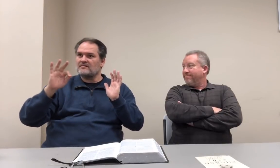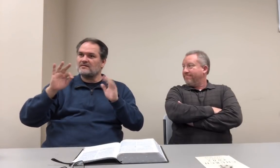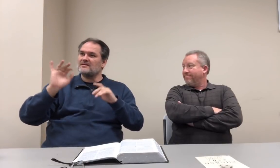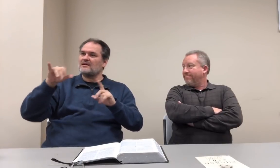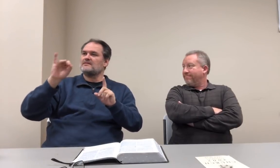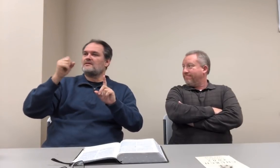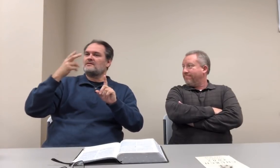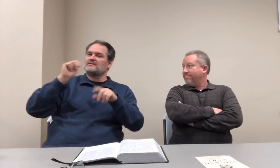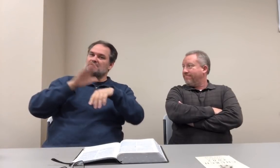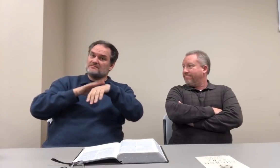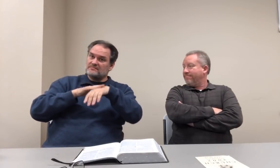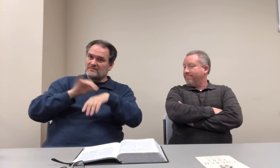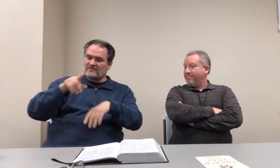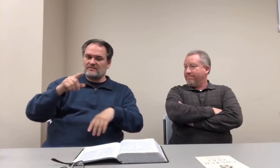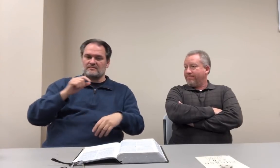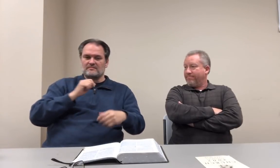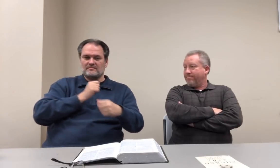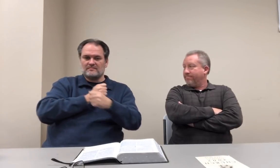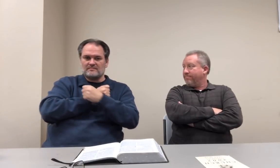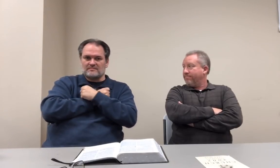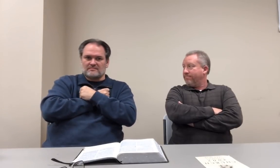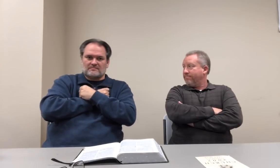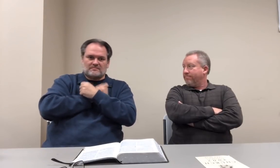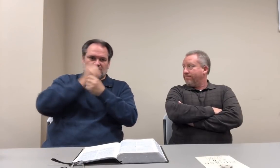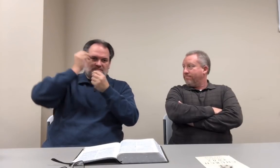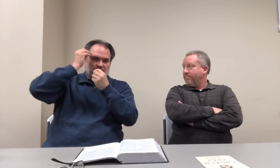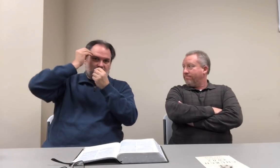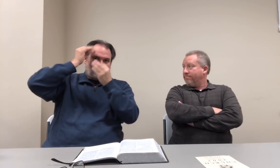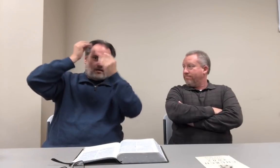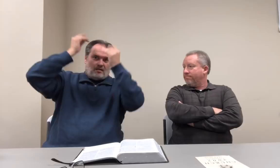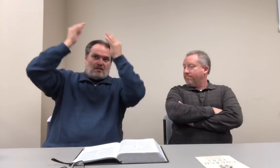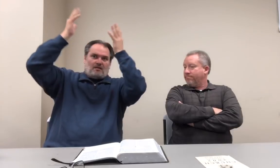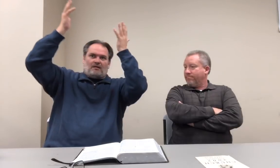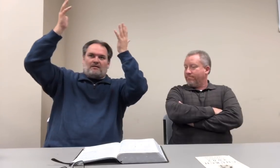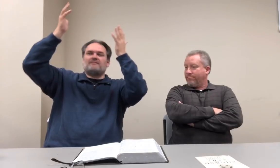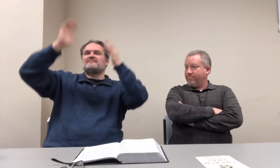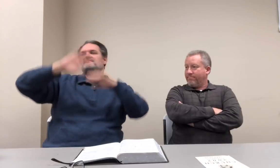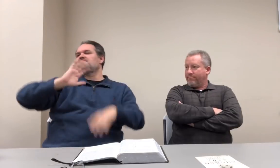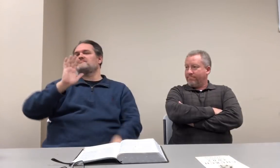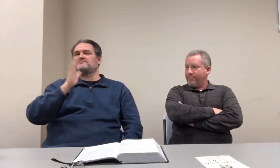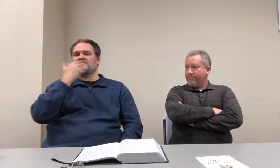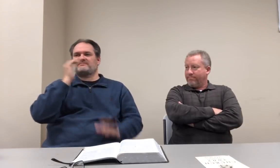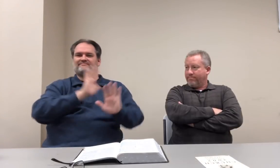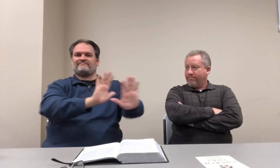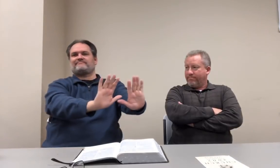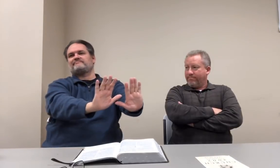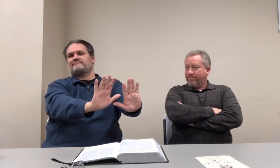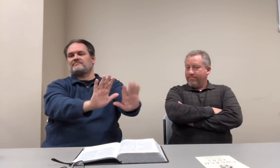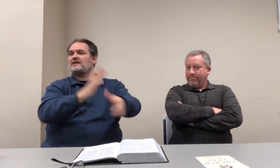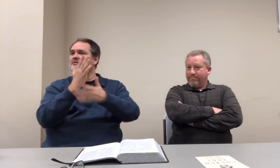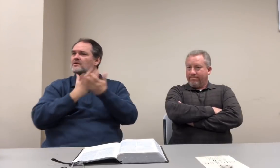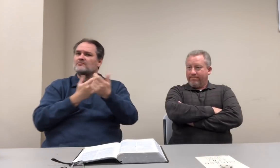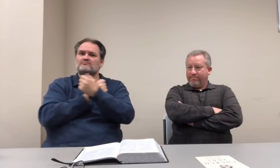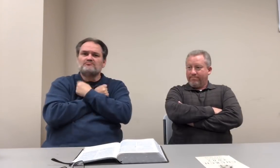And what about the hymn? I'm not going to sing it. And can it be that my God should die